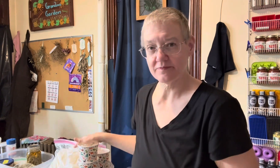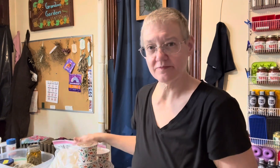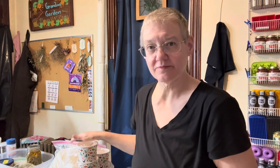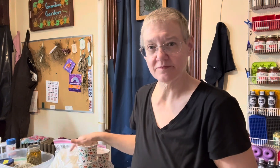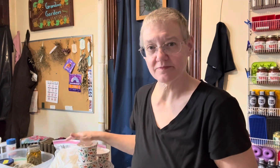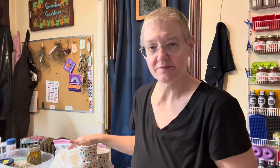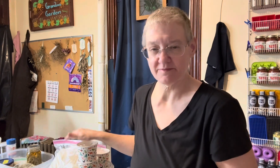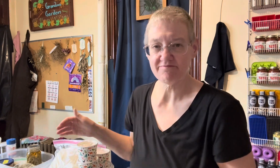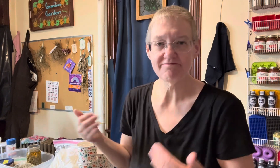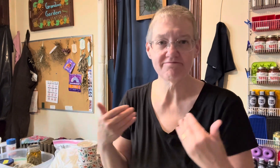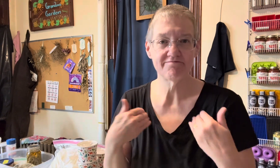week I'll be using some of those.